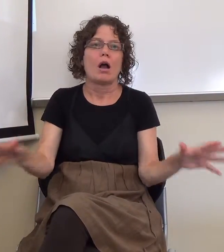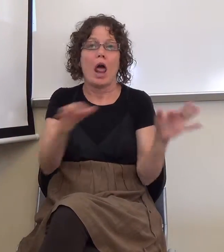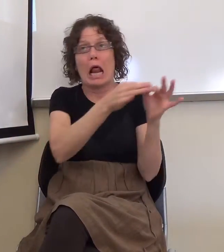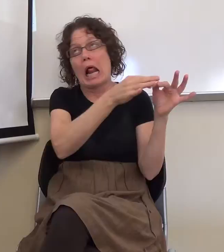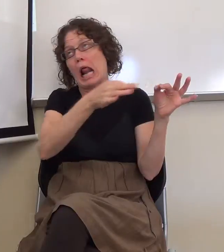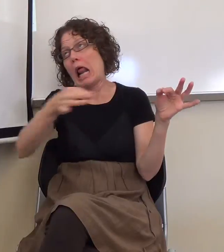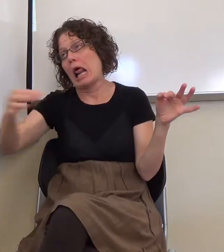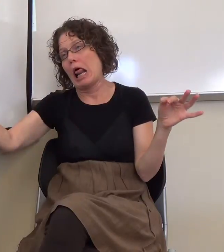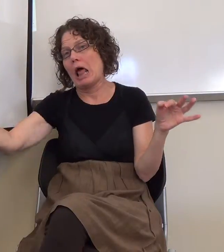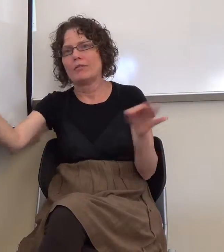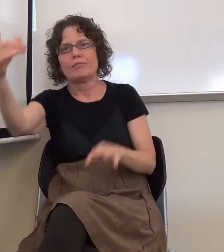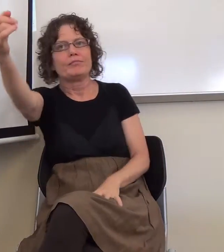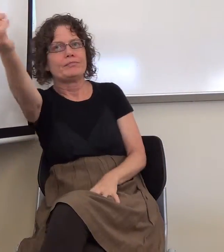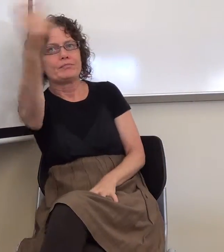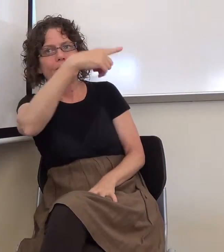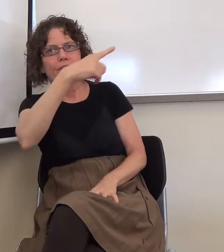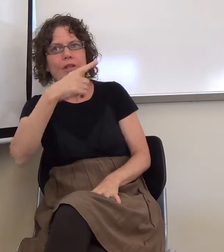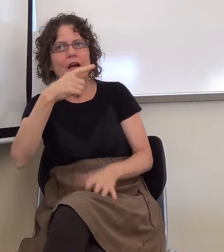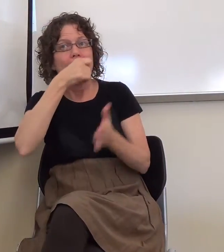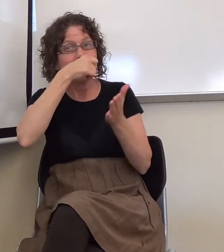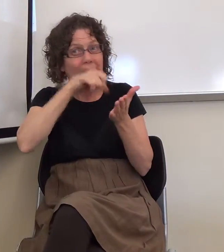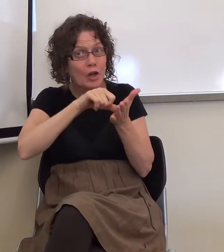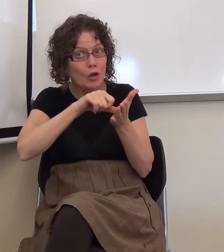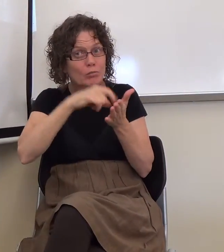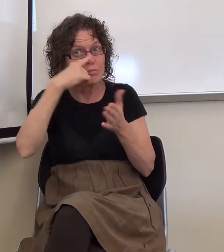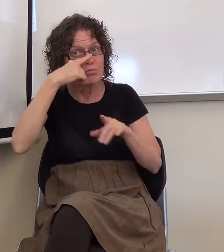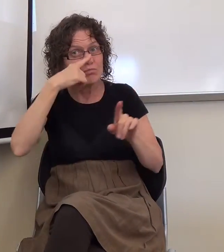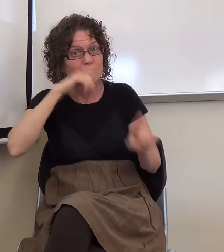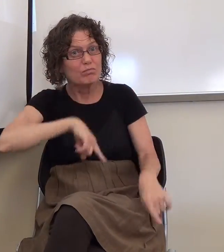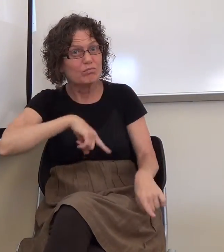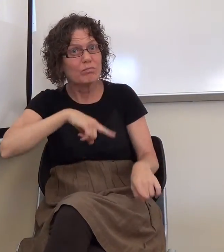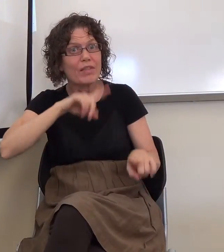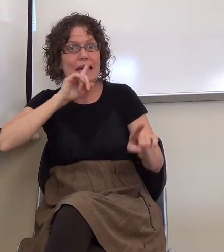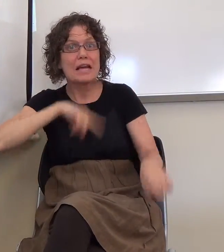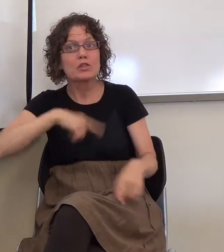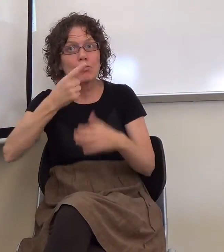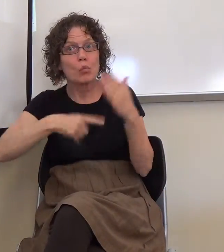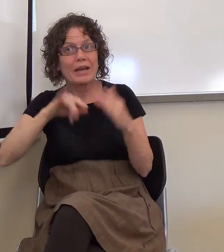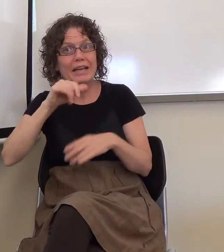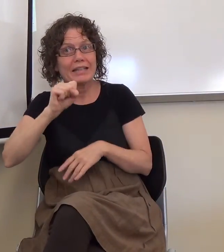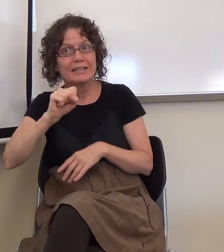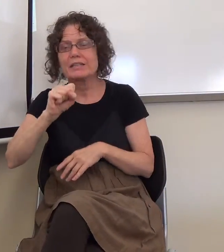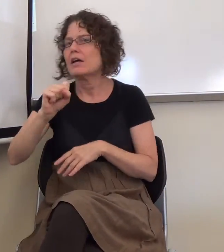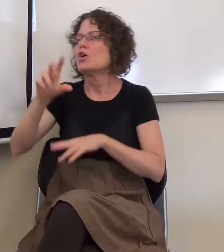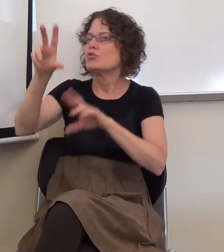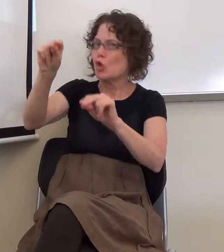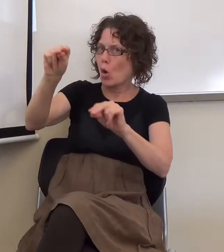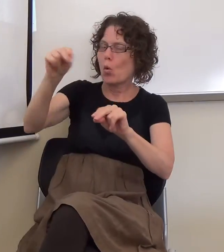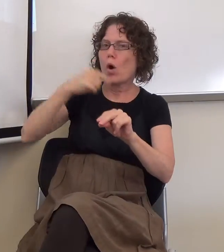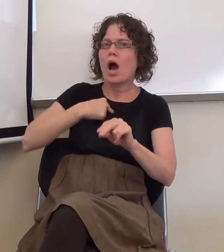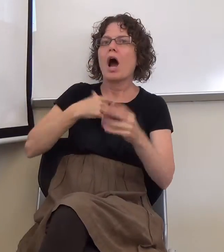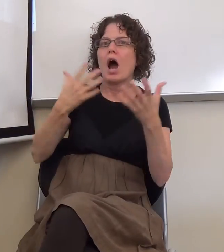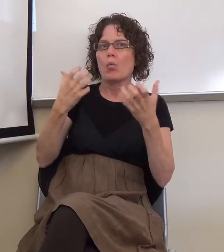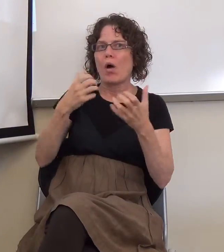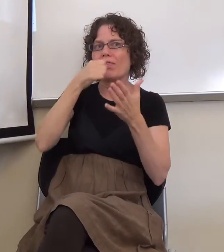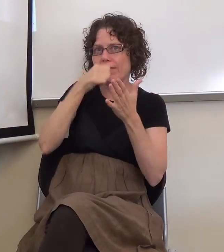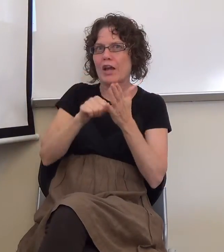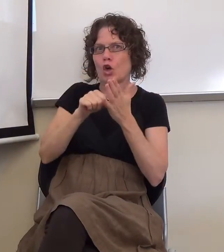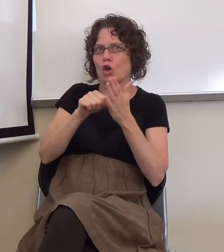Yeah. Instead of just a letter, can I just write the answer of what it is? No, or I want for the letter. That's the whole point. I just the letter. Want